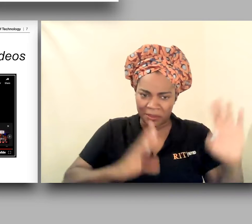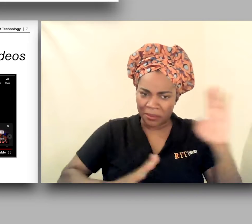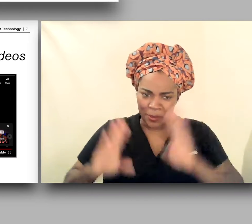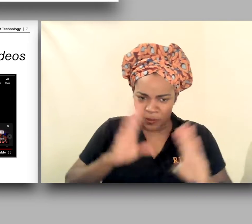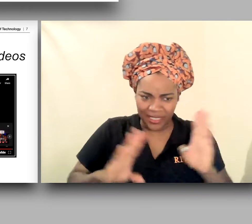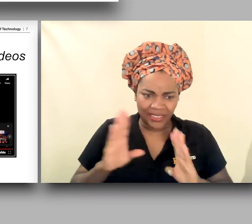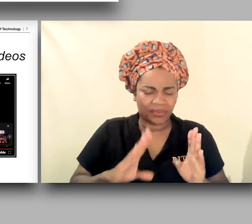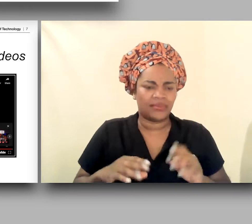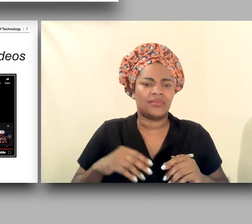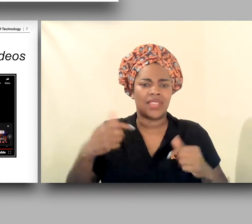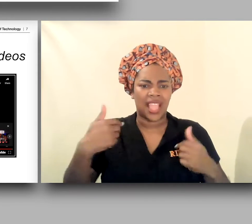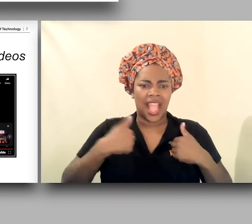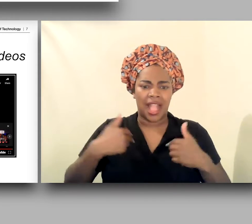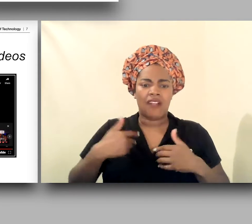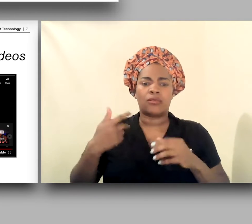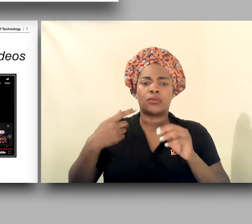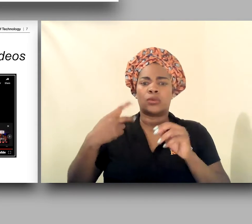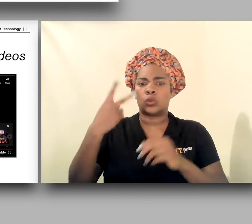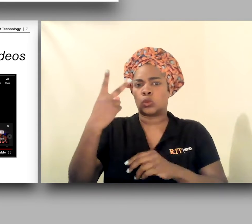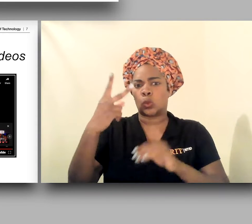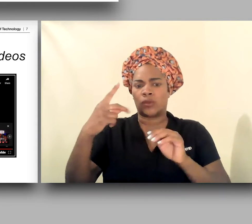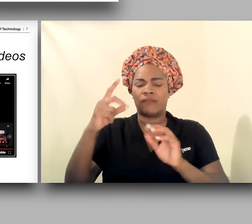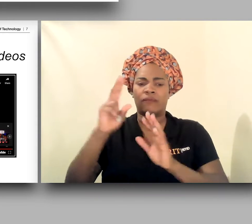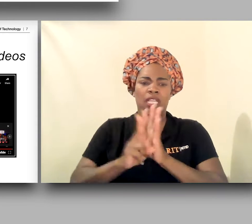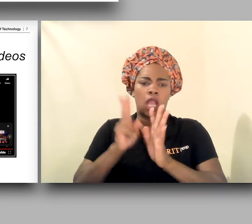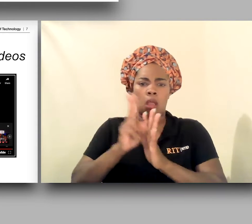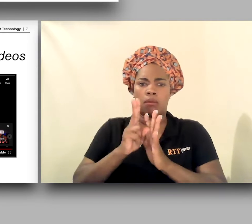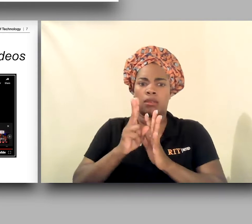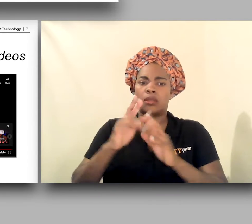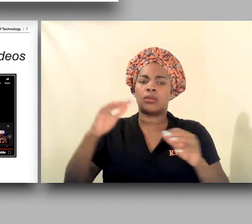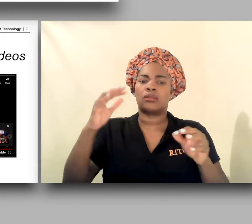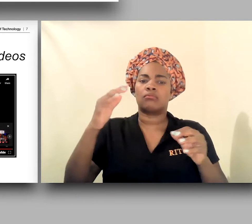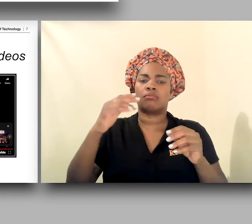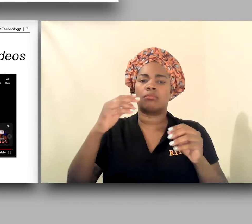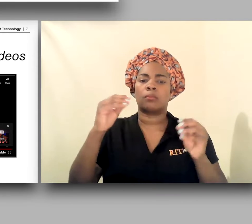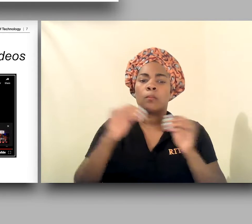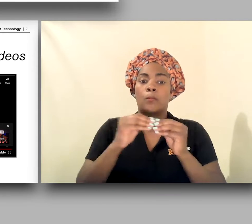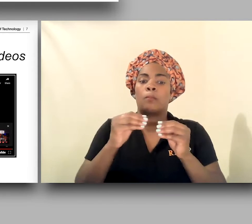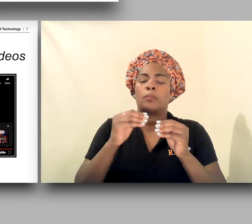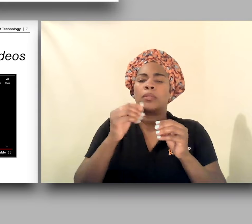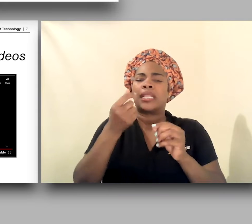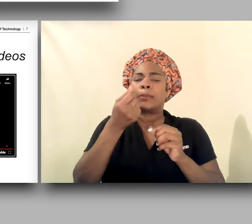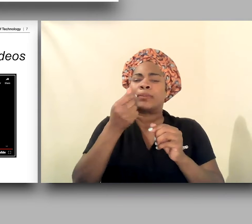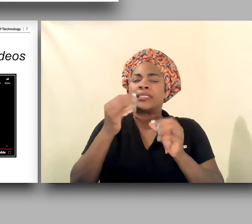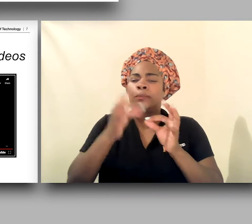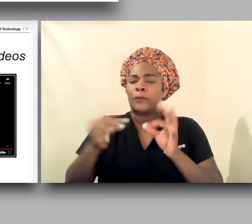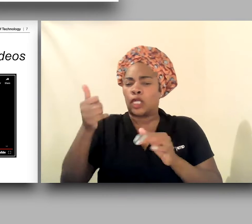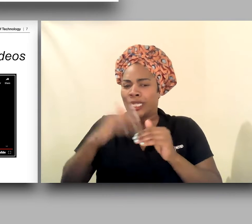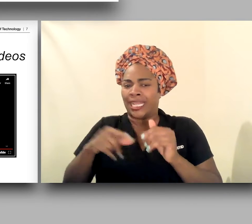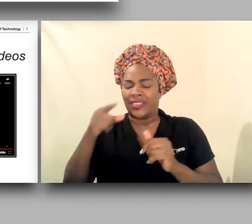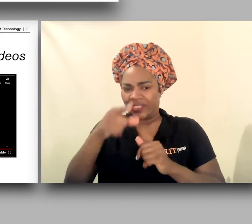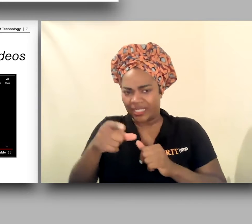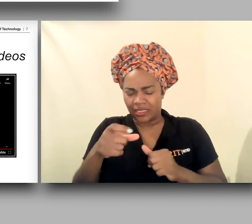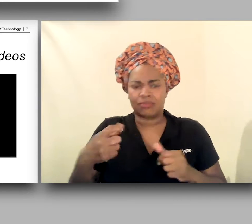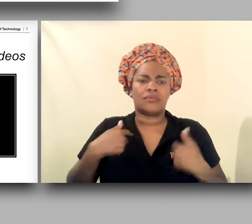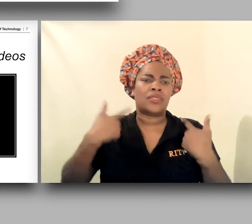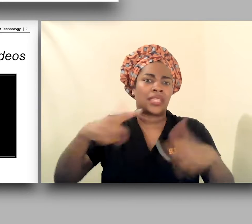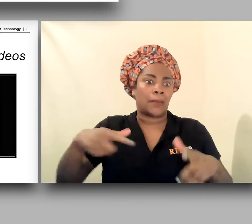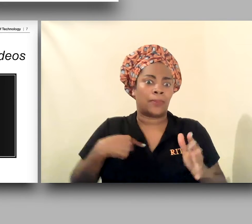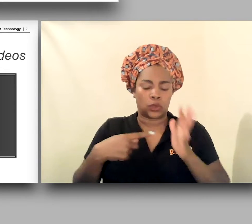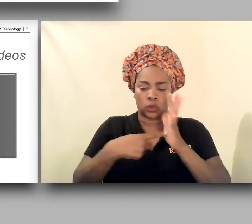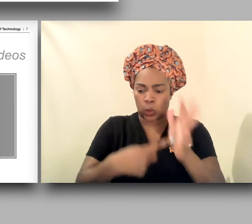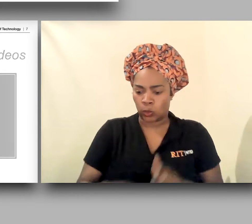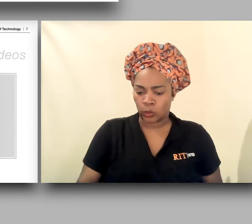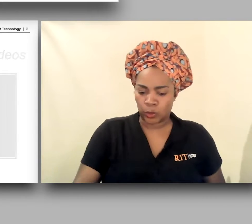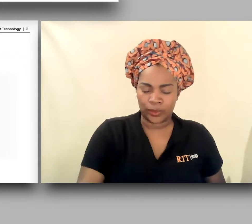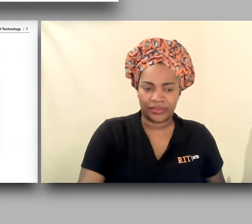2 videos to give a little bit more information, a little bit simpler, so that you don't have to do something quite as advanced as what